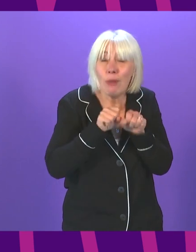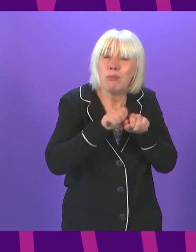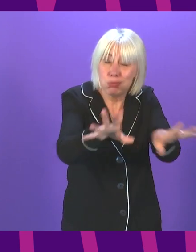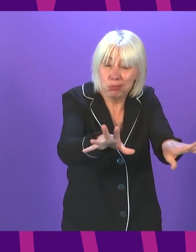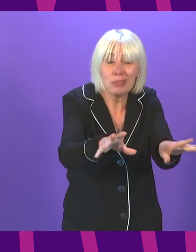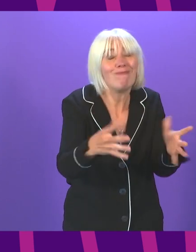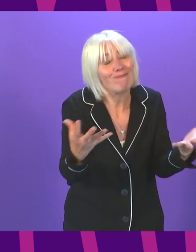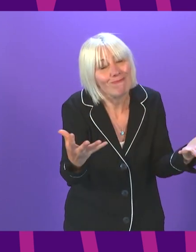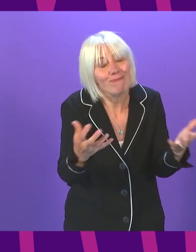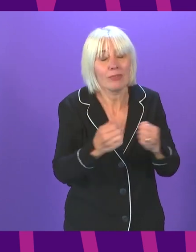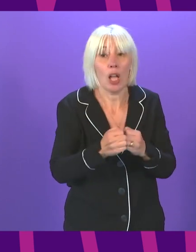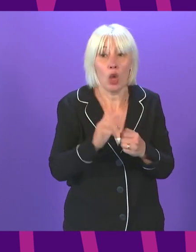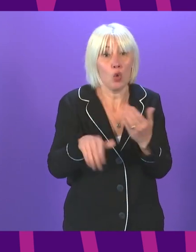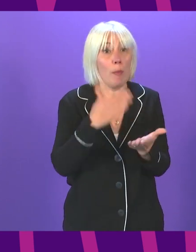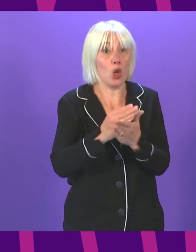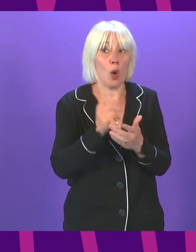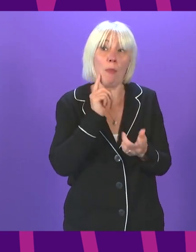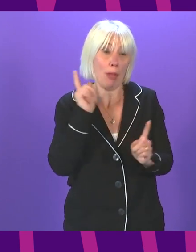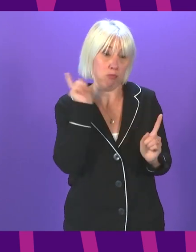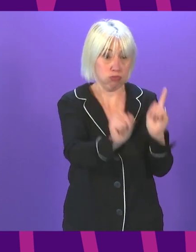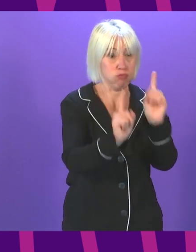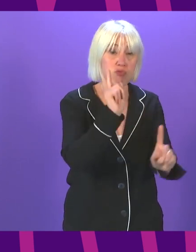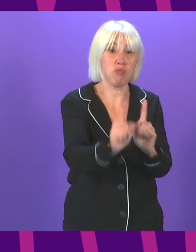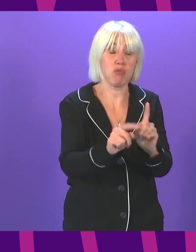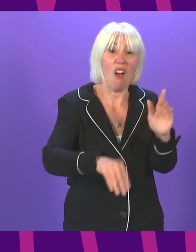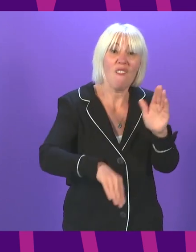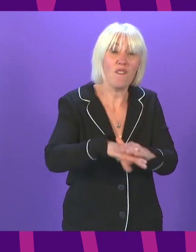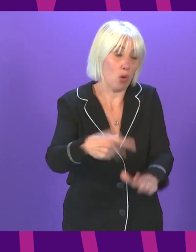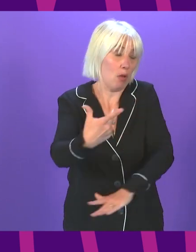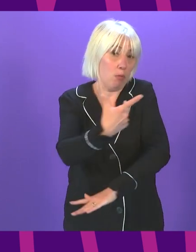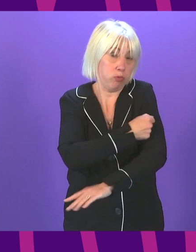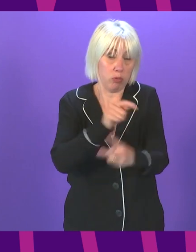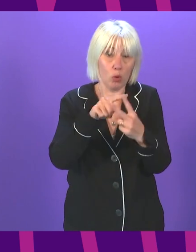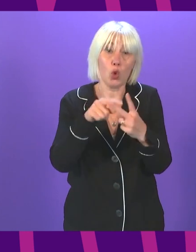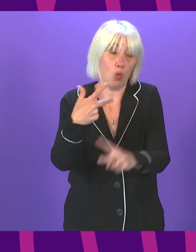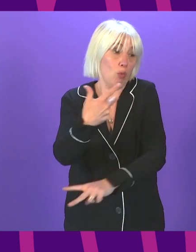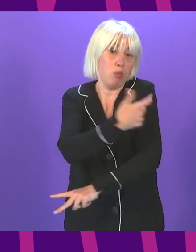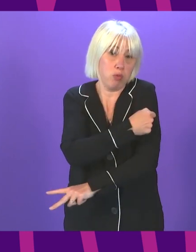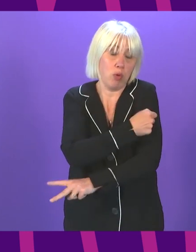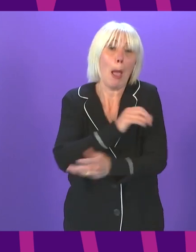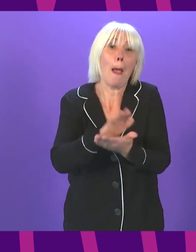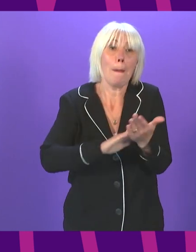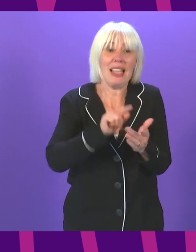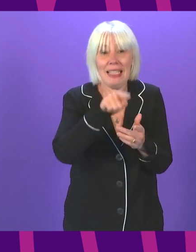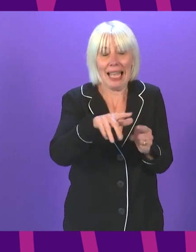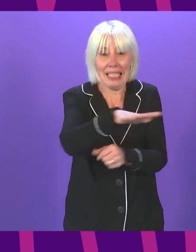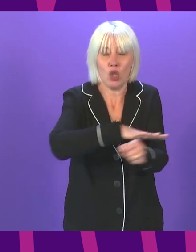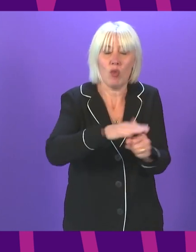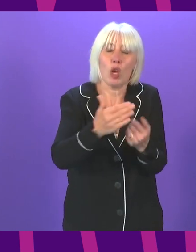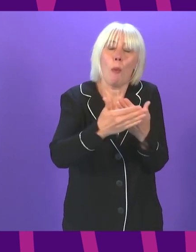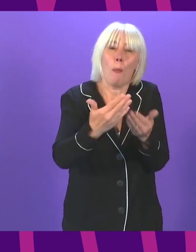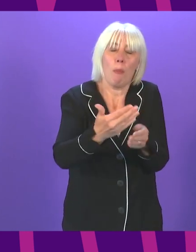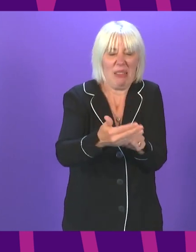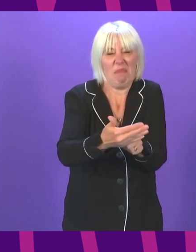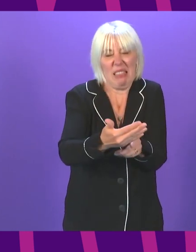entering these settings are fully vaccinated, we would be taking a proportionate step to help make these settings safer for everyone